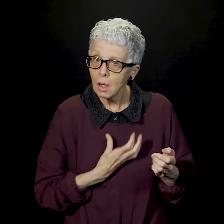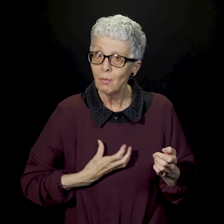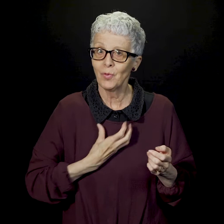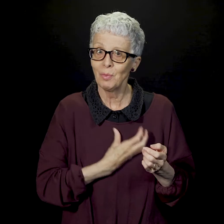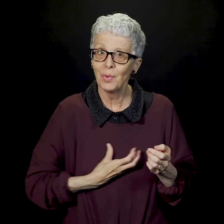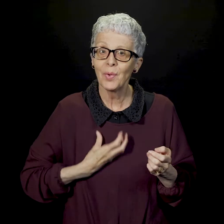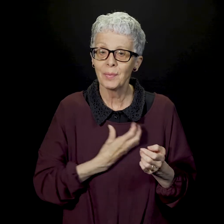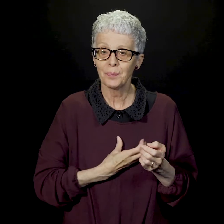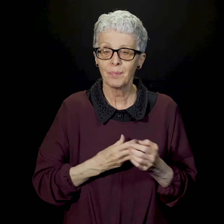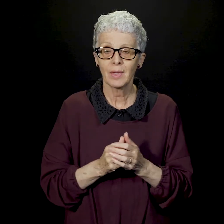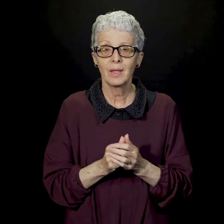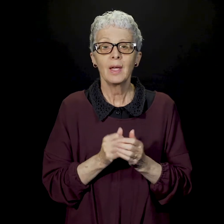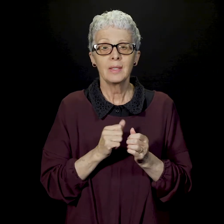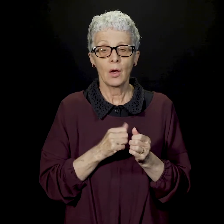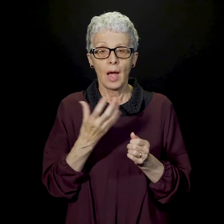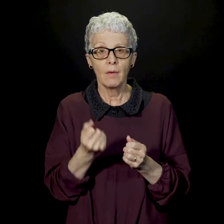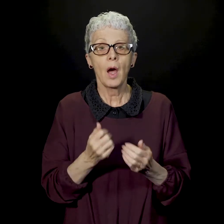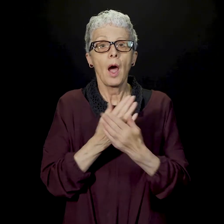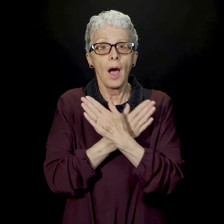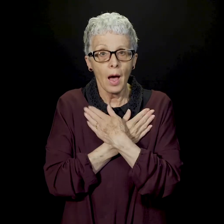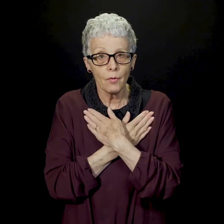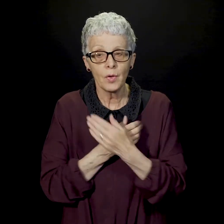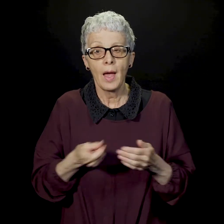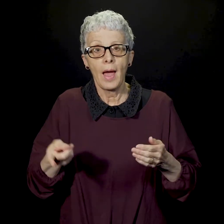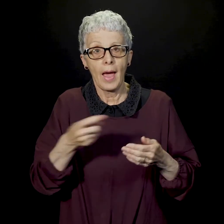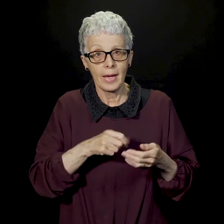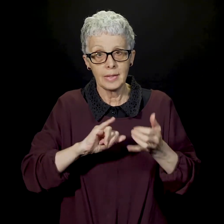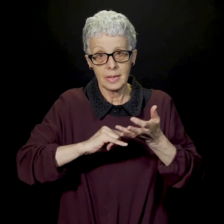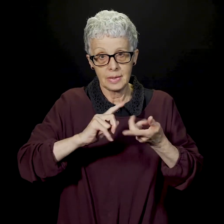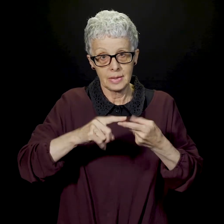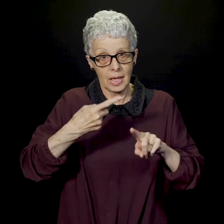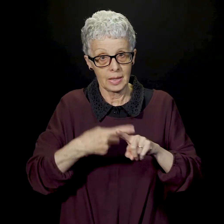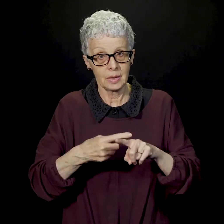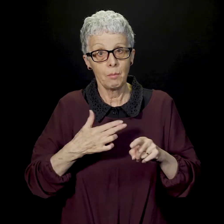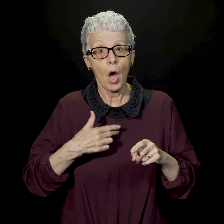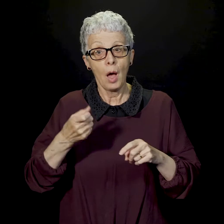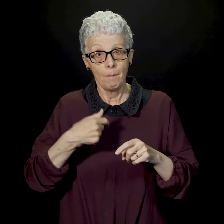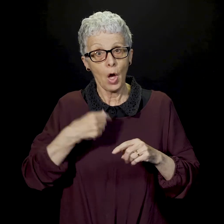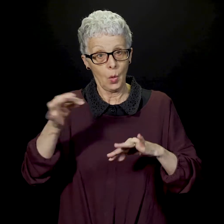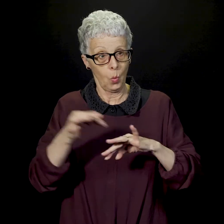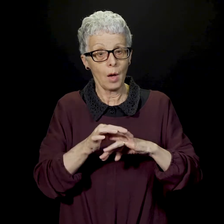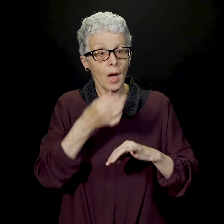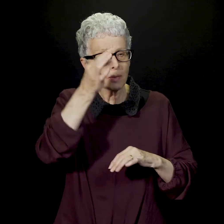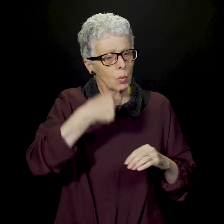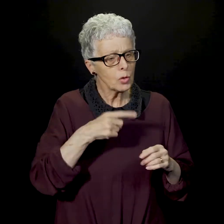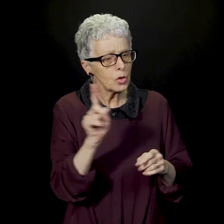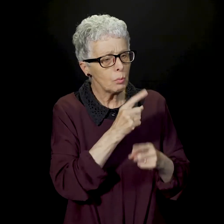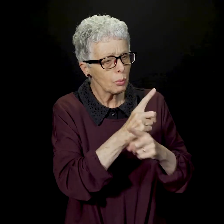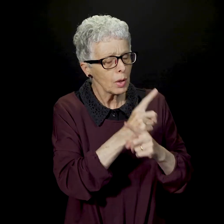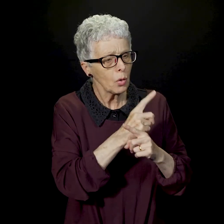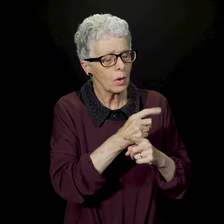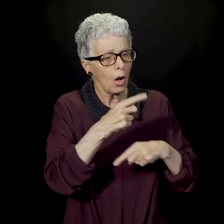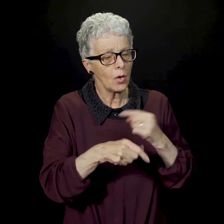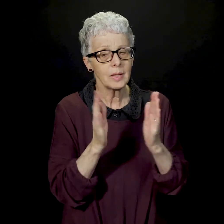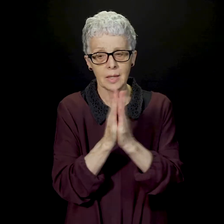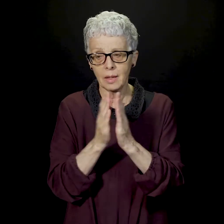look at better than normal, intimacy and sex. And so during the week, my wife Ellie asked me, hey, what are you talking about on Sunday? And I told her,